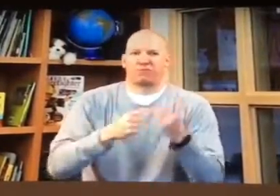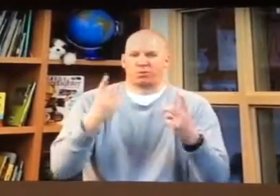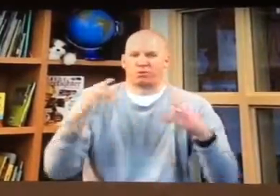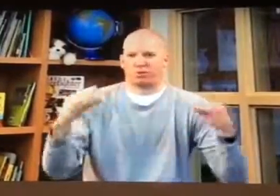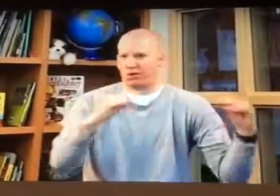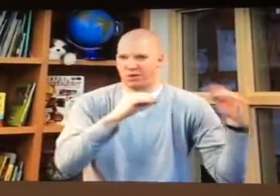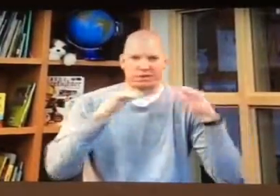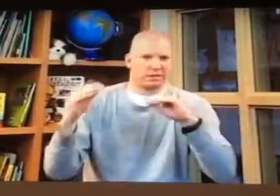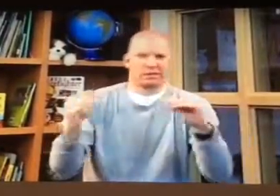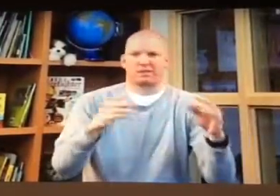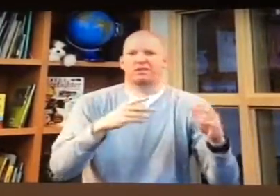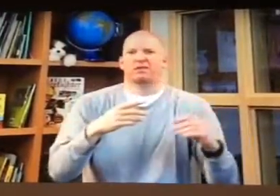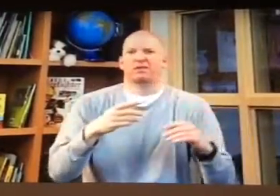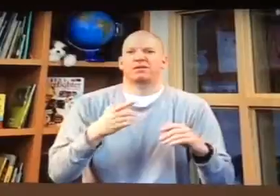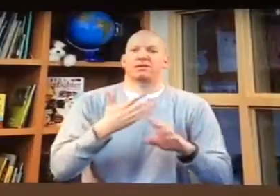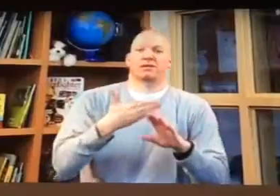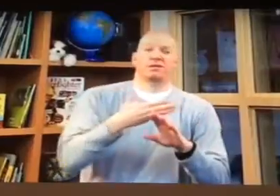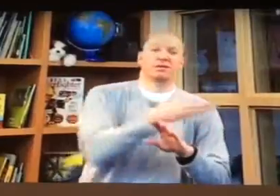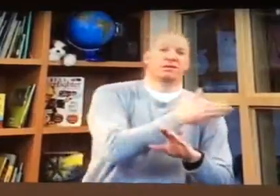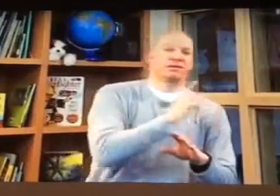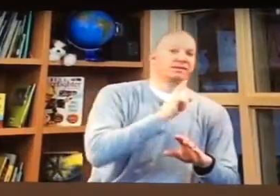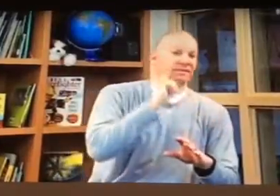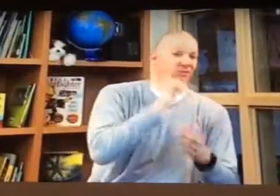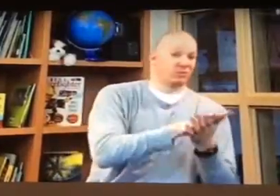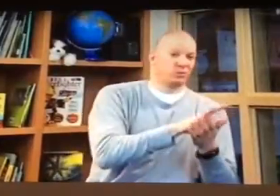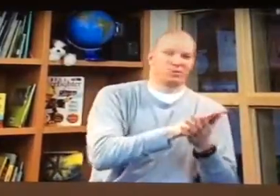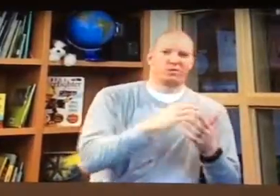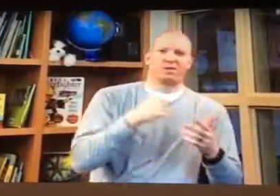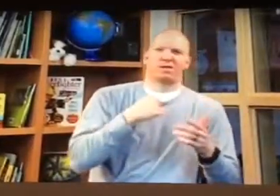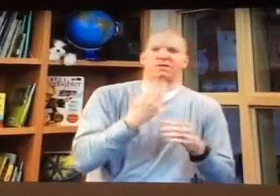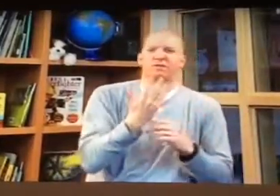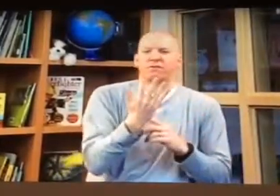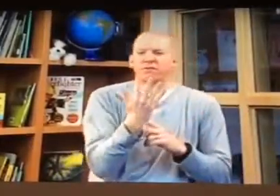I missed out a lot in high school. I was always put in the front of the class. Everyone behind me was talking.